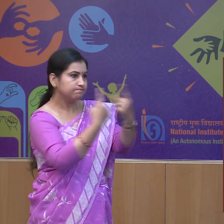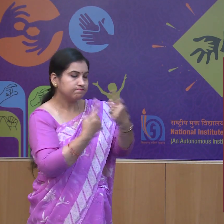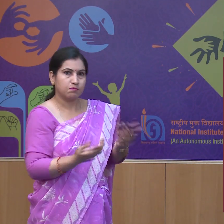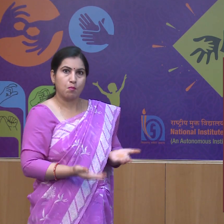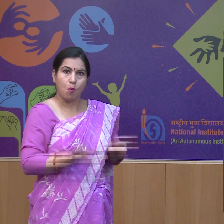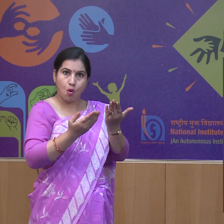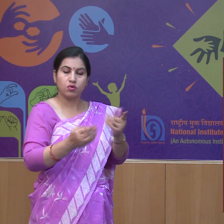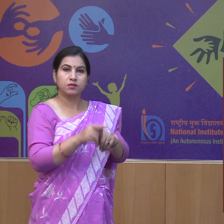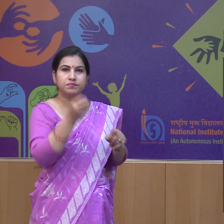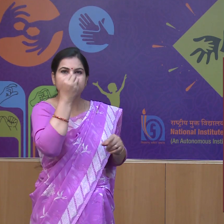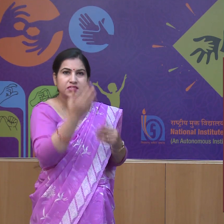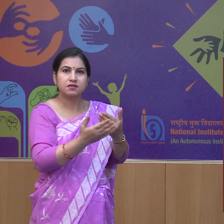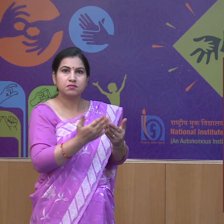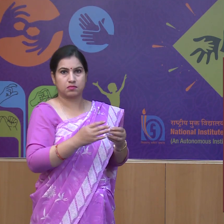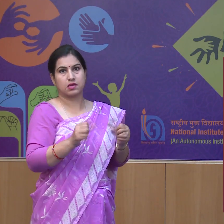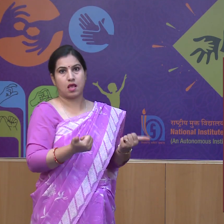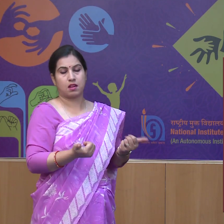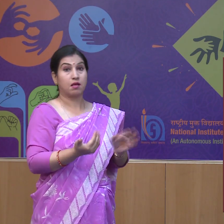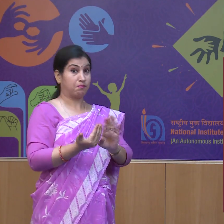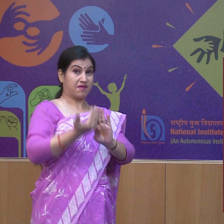and easier than before.